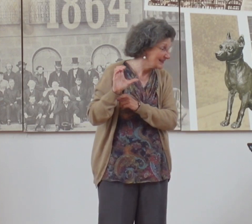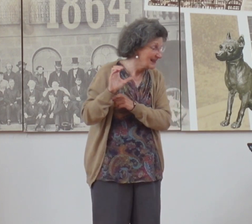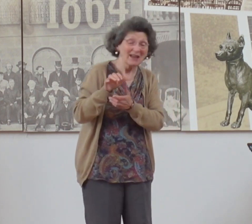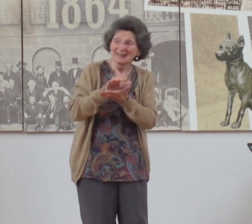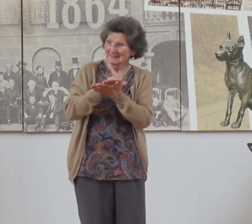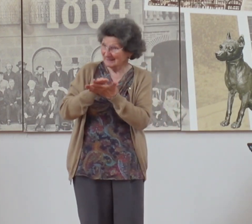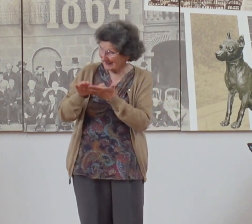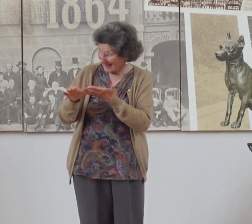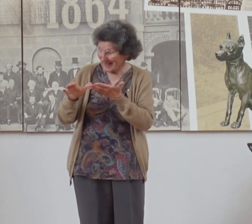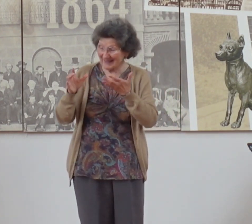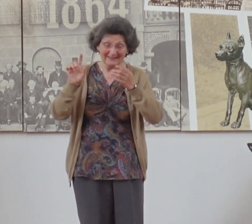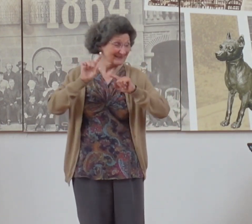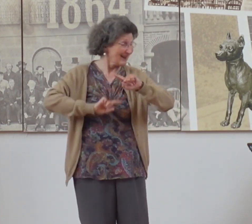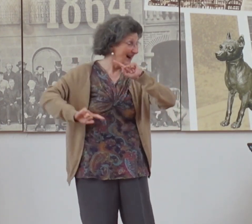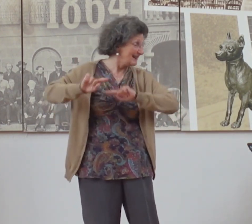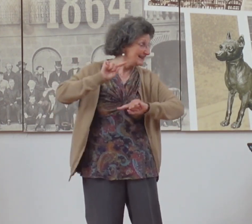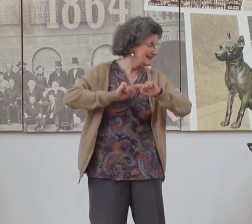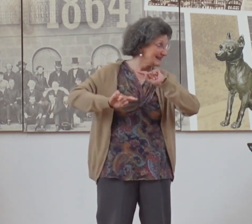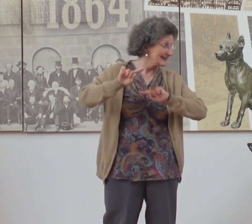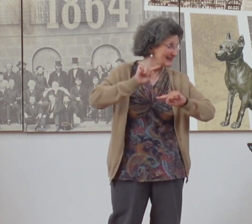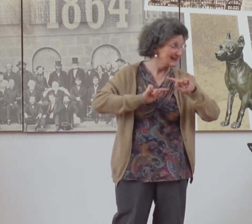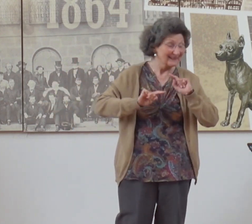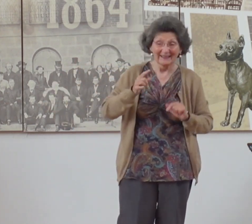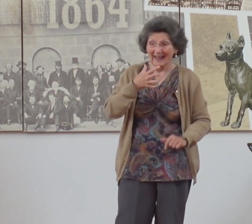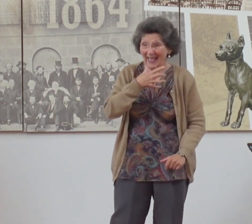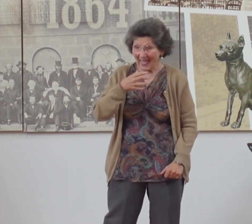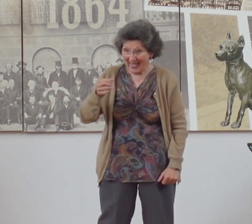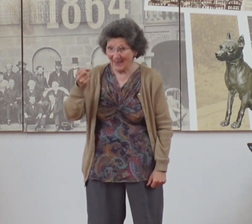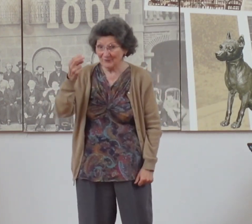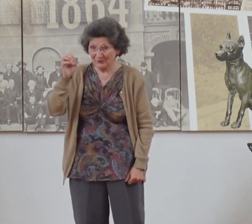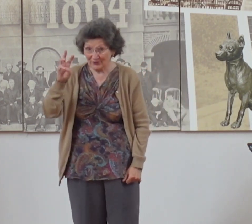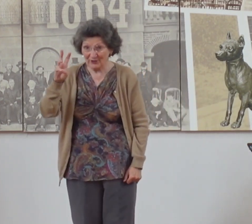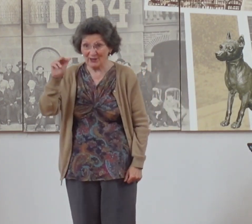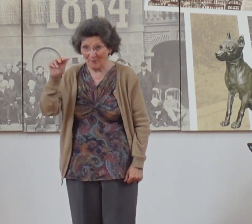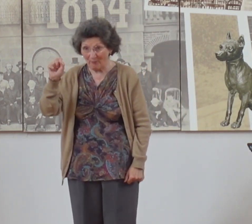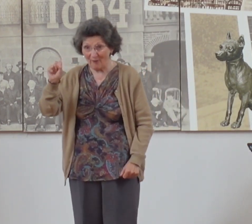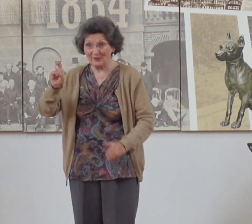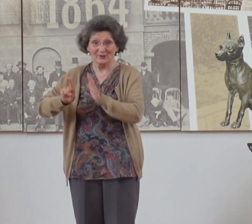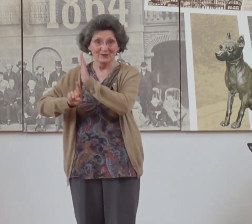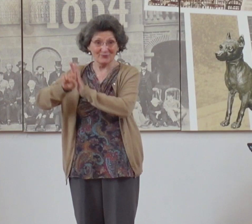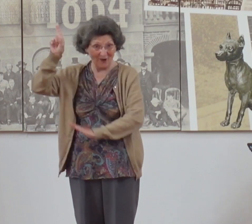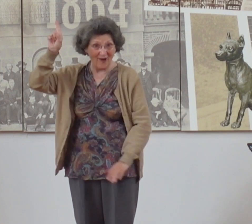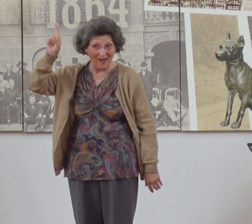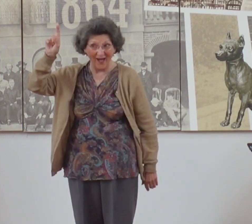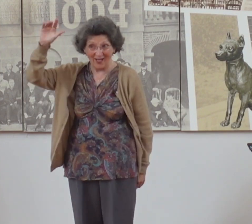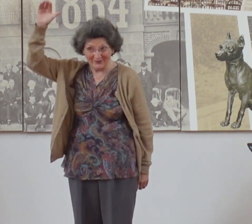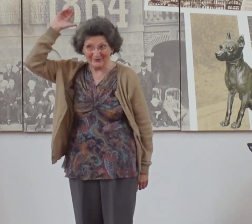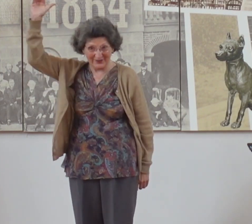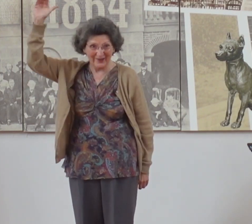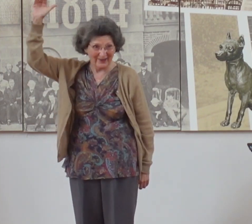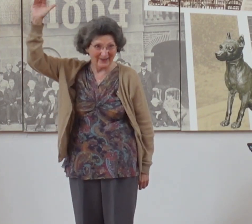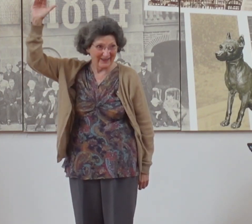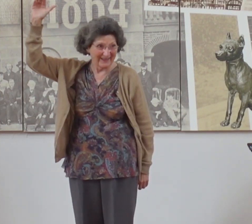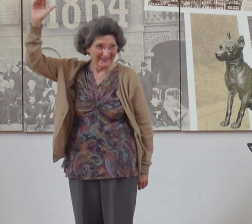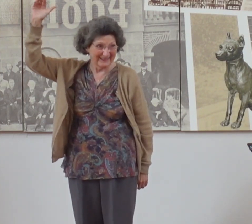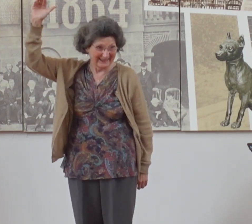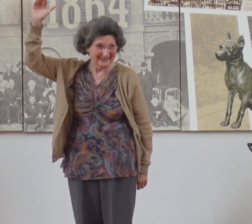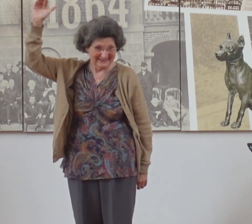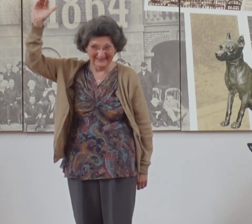had work ethic. She sang beautifully, and she was tall. She was quite